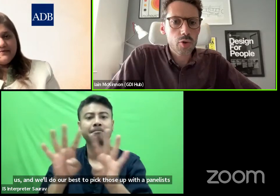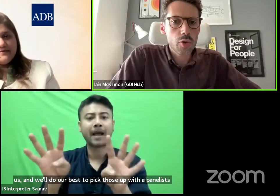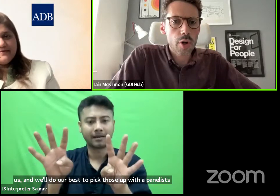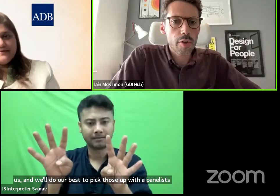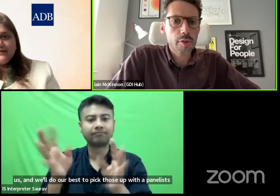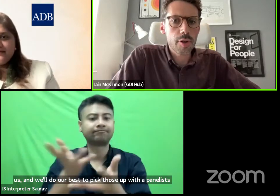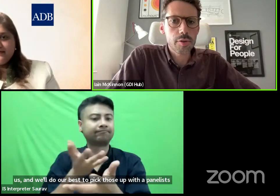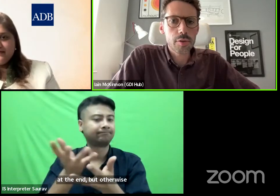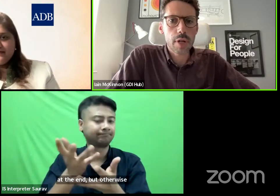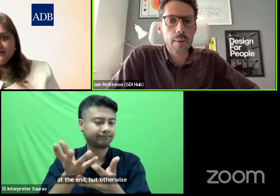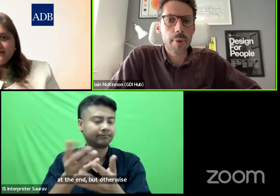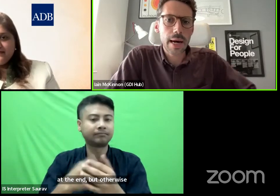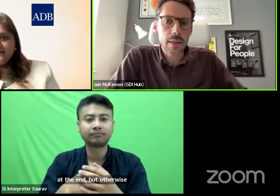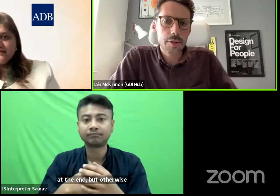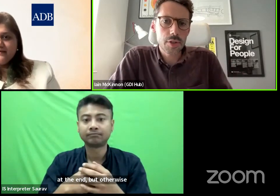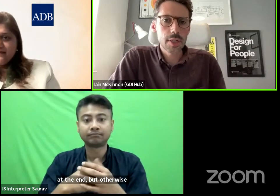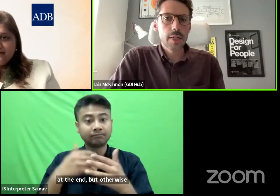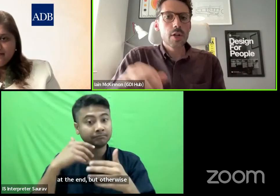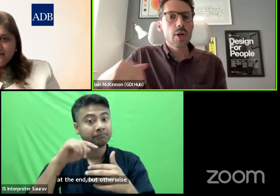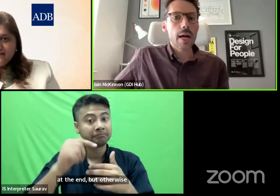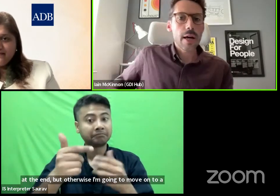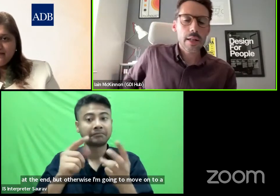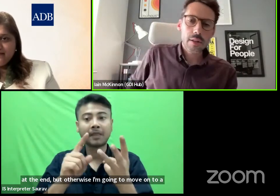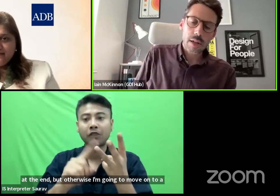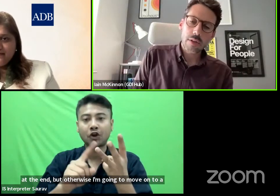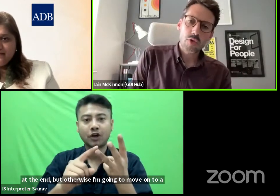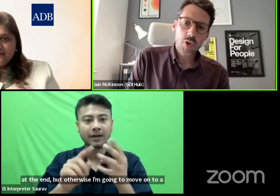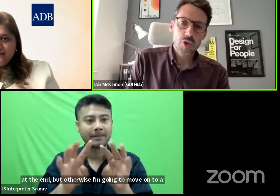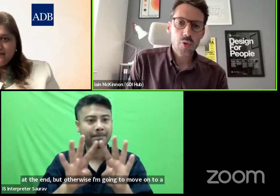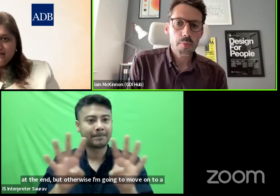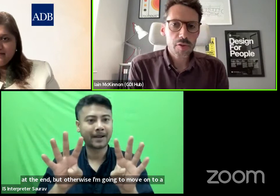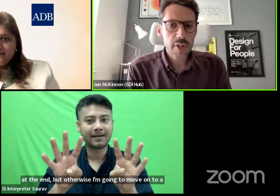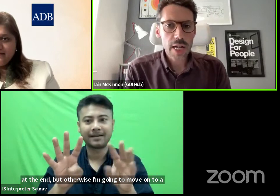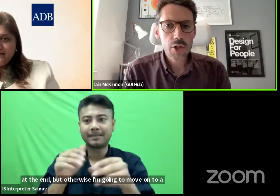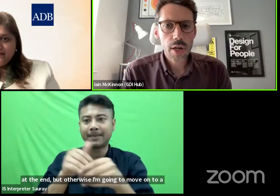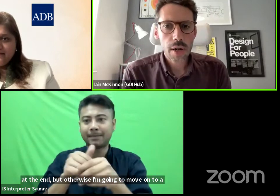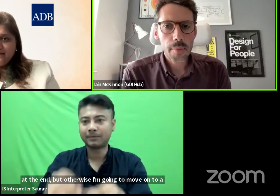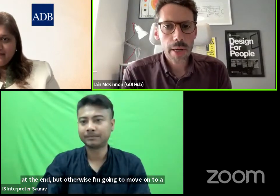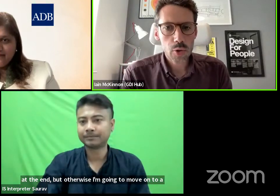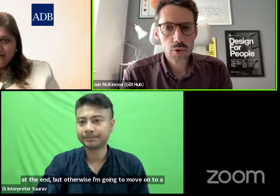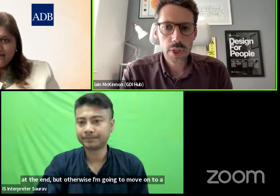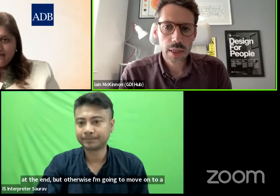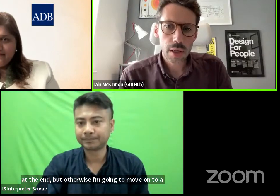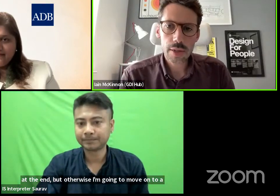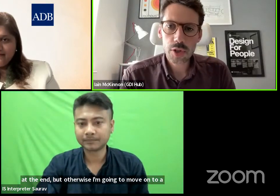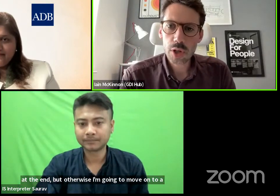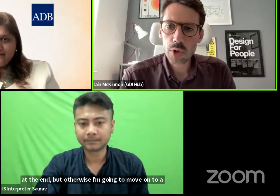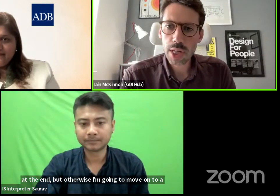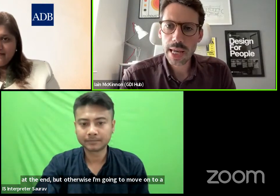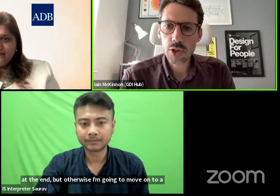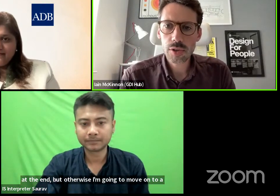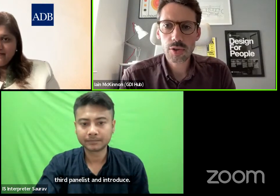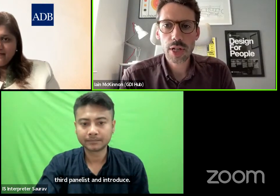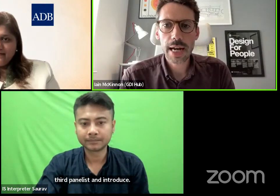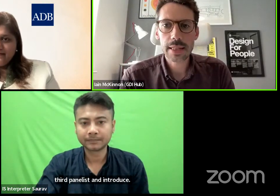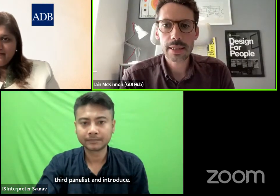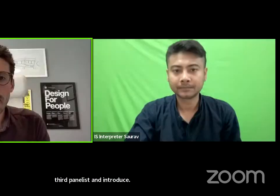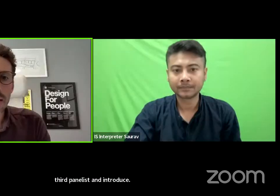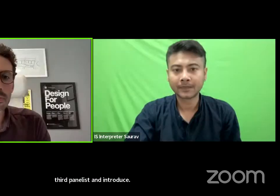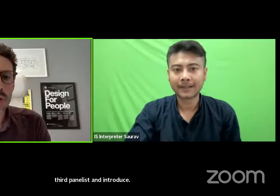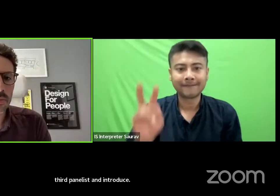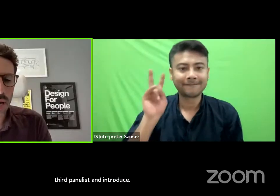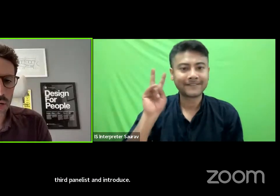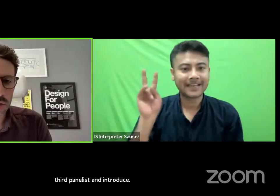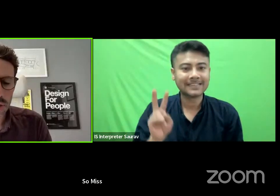move on to our third panelist and introduce. So Ms. Vanesha Manuturi is the Communications